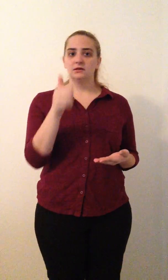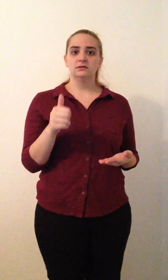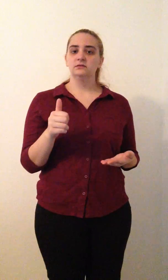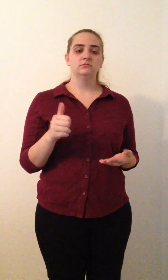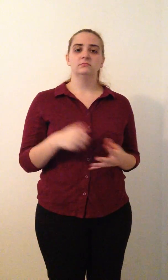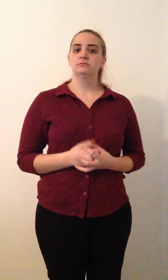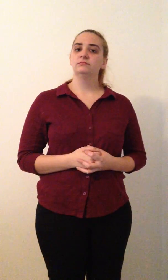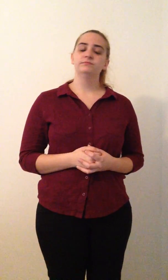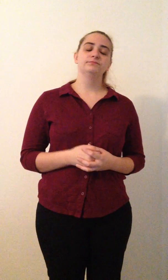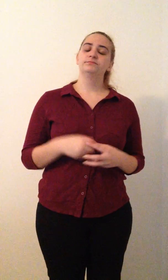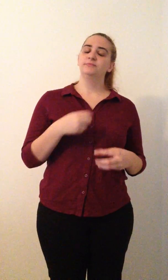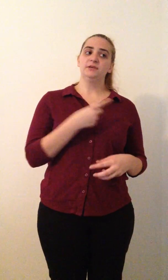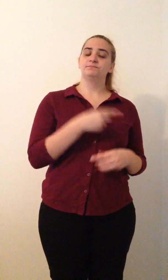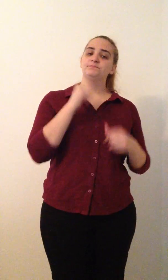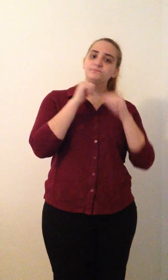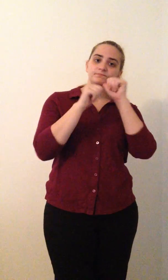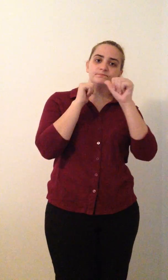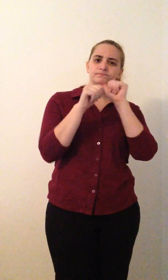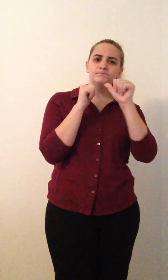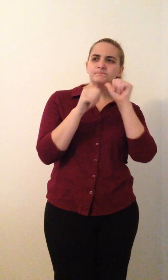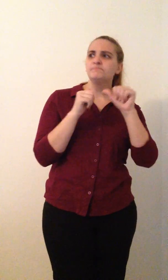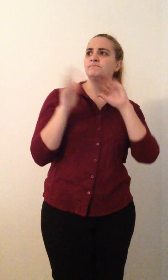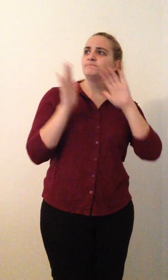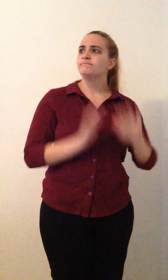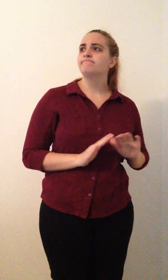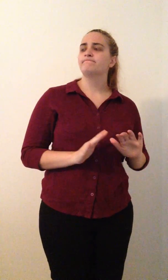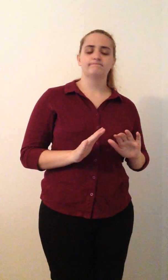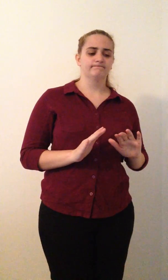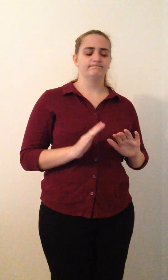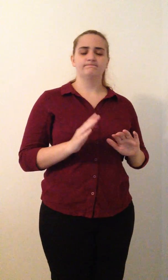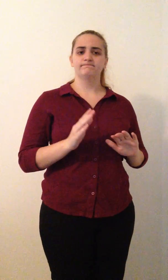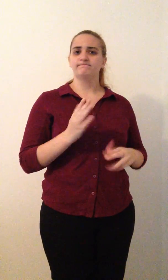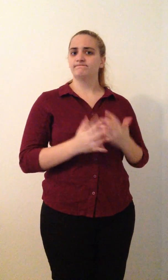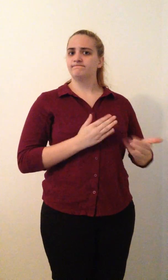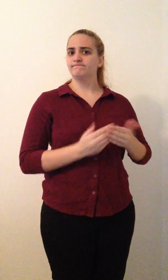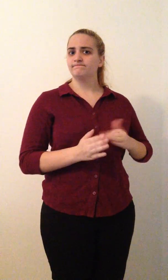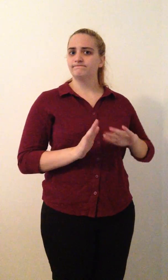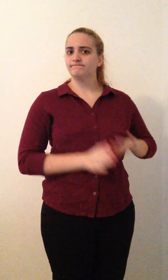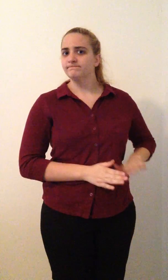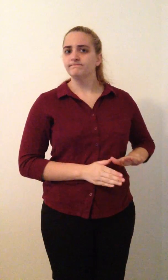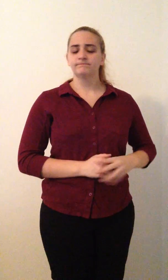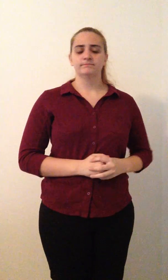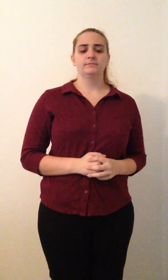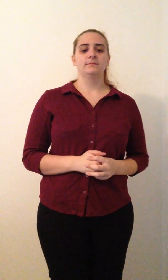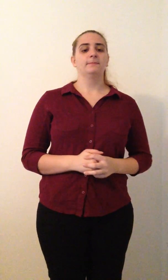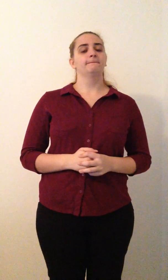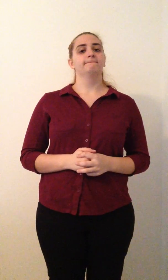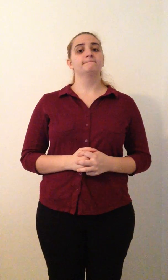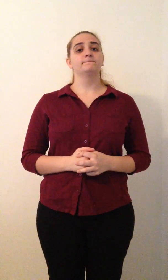are, different amounts to this and different extremes. Somebody could do this a little, somebody could do it a lot. Everybody's